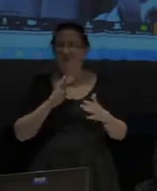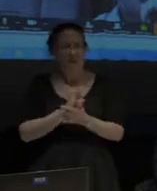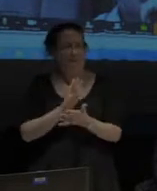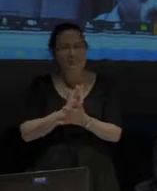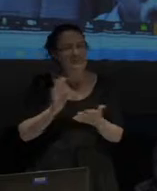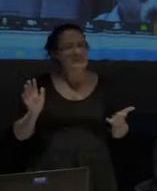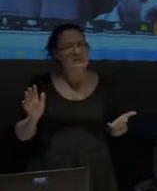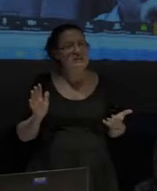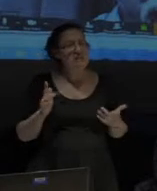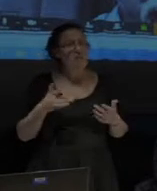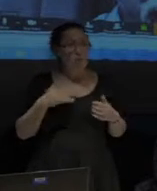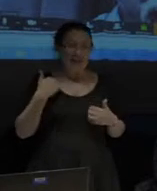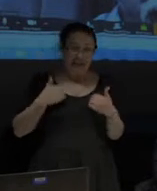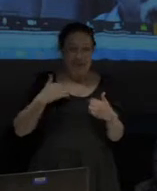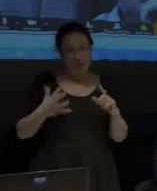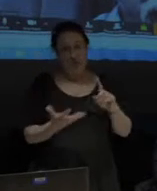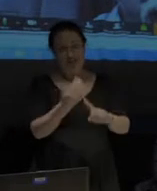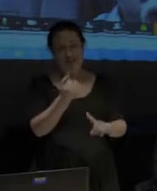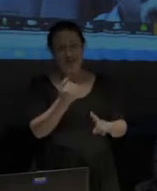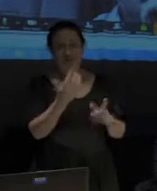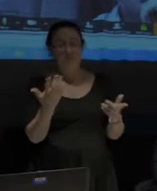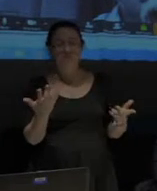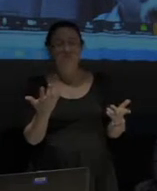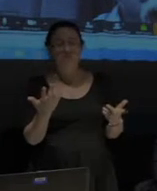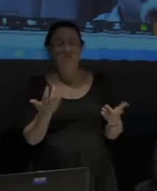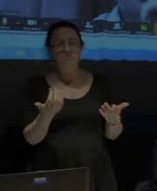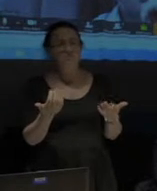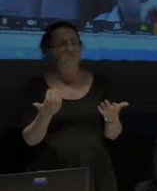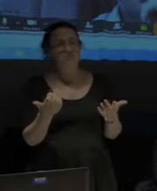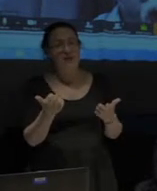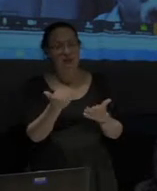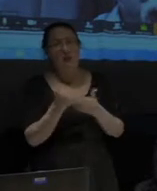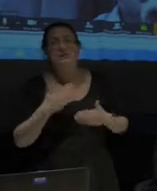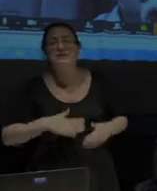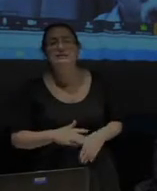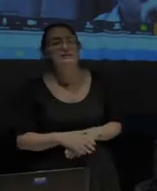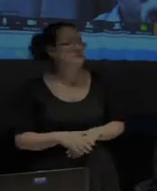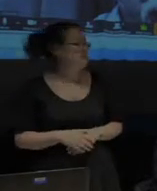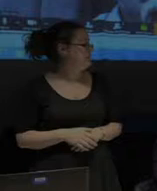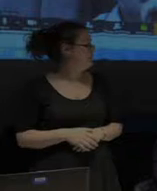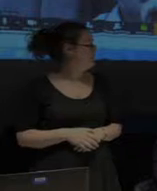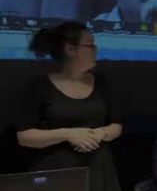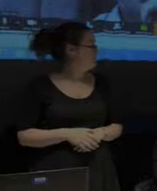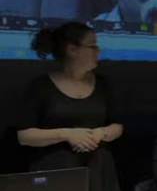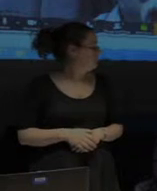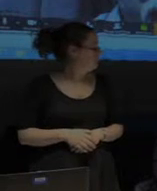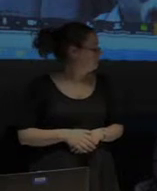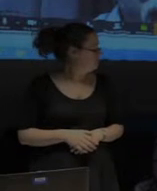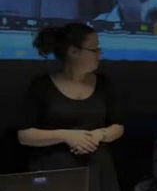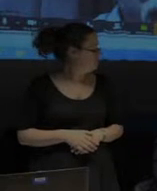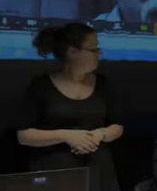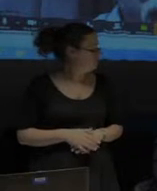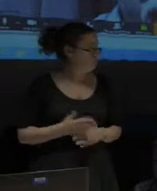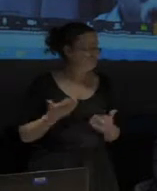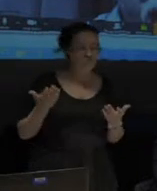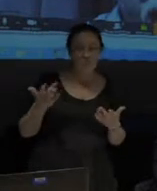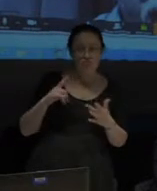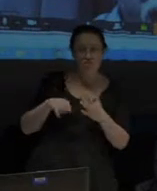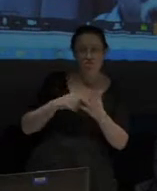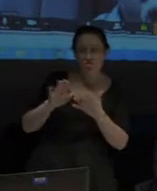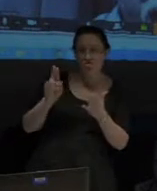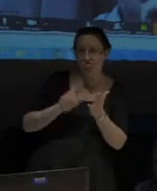need some help. Other people join in on that point that we've just been talking about. John?